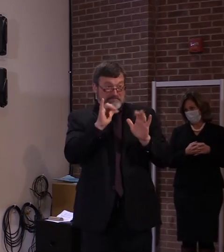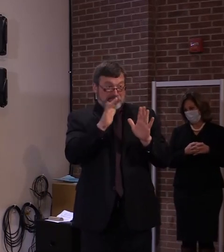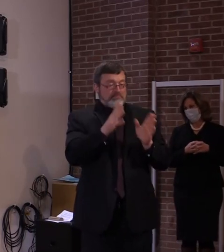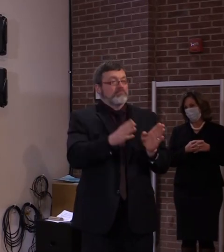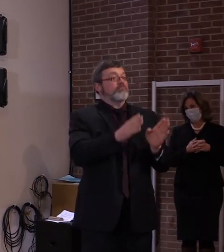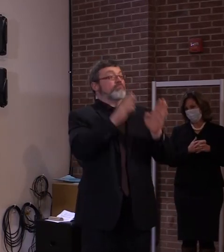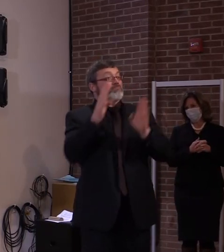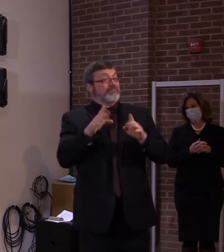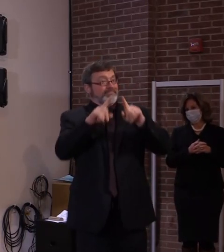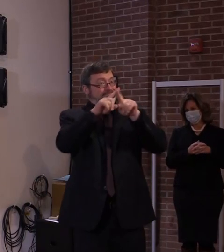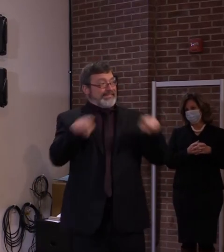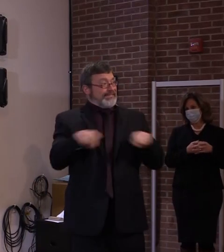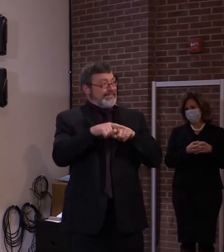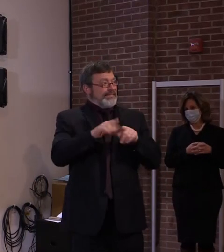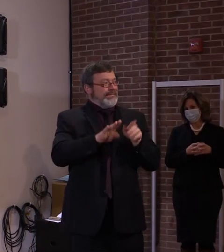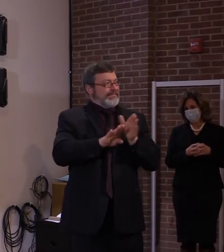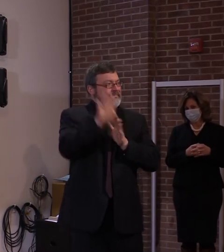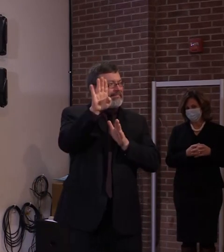Thank you.